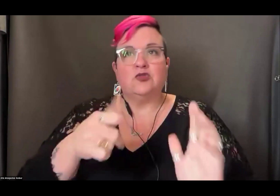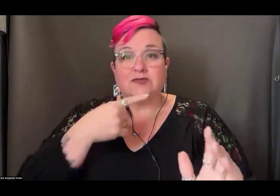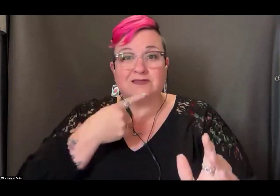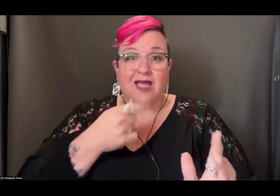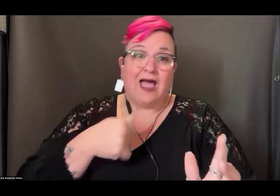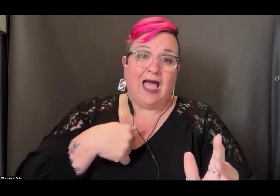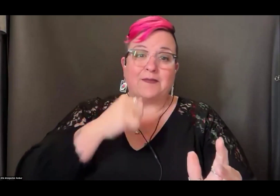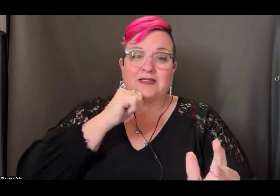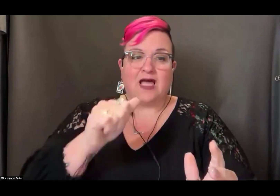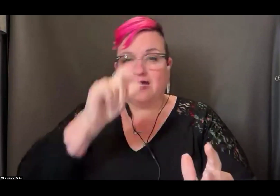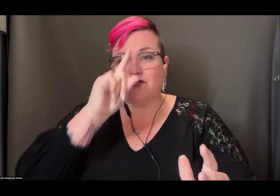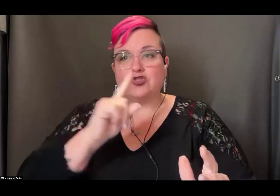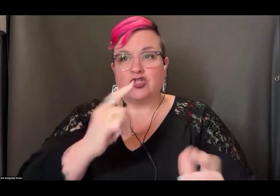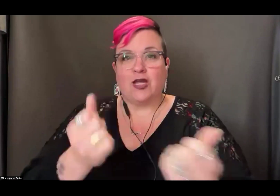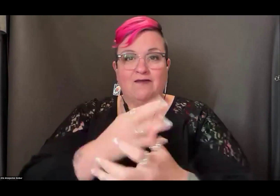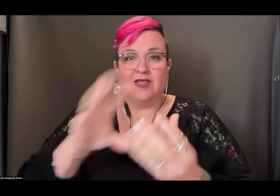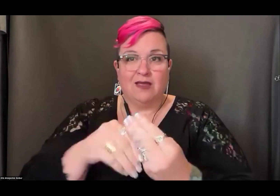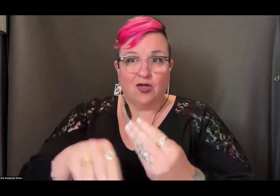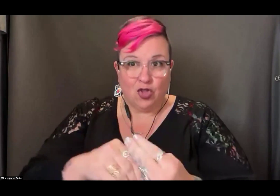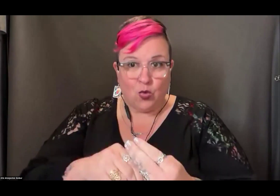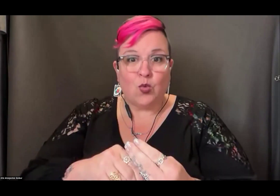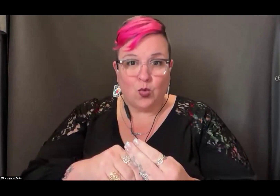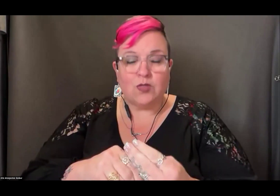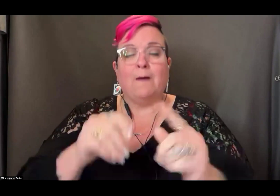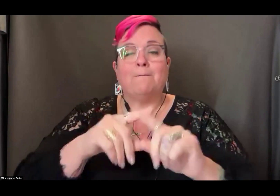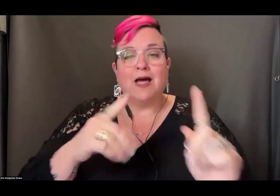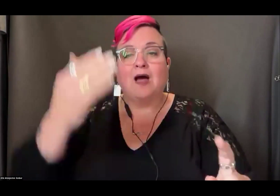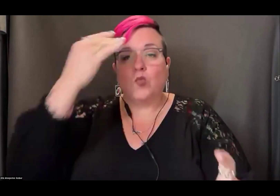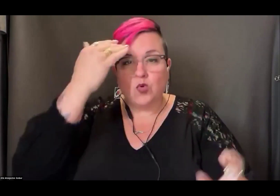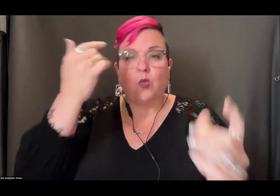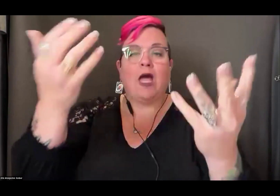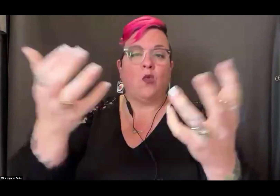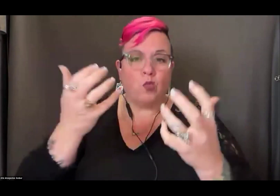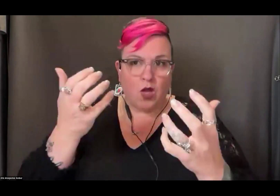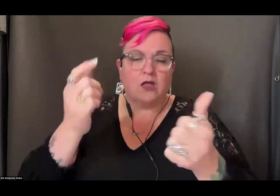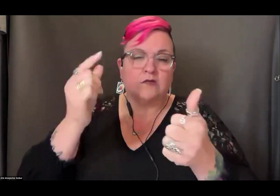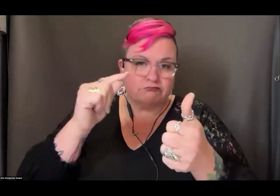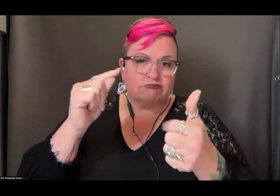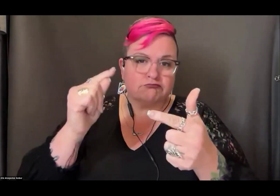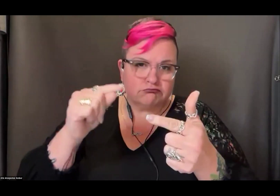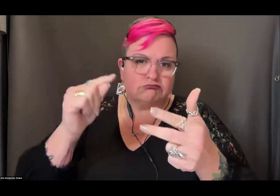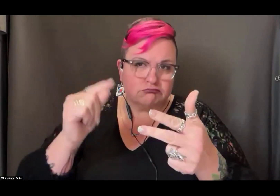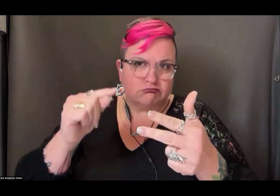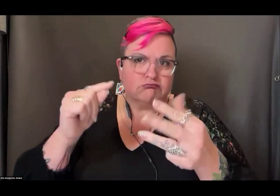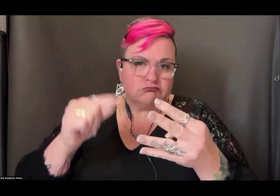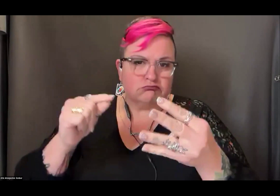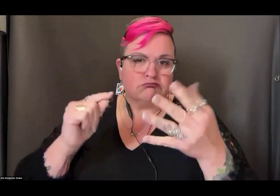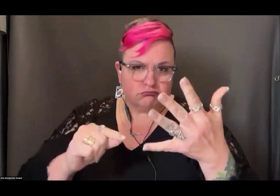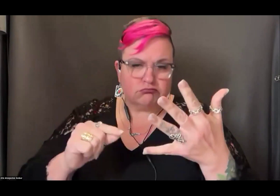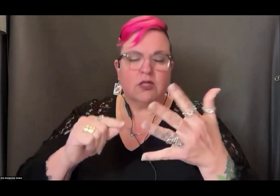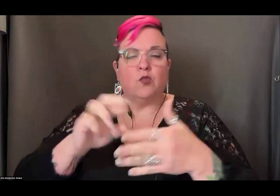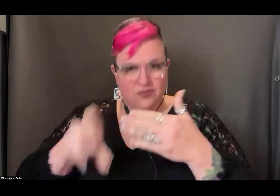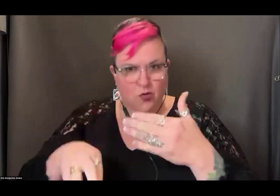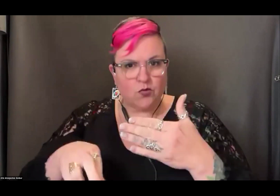sure what all goes into here quite, but I know I want this result, and you would lay it